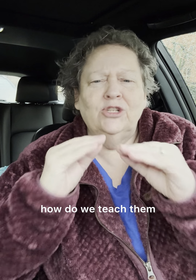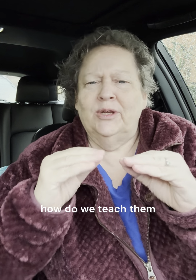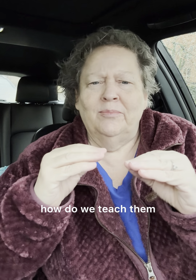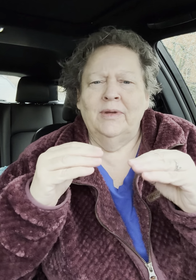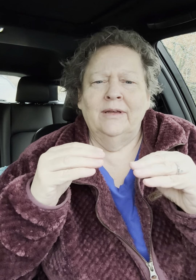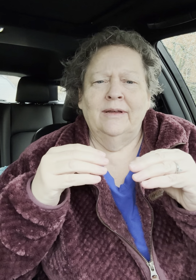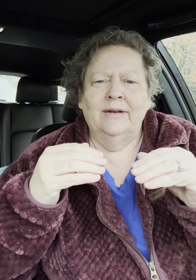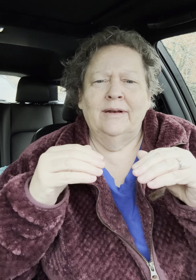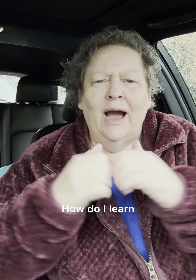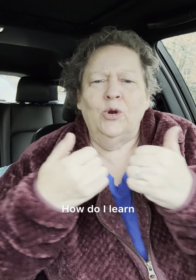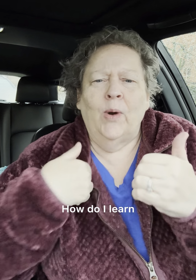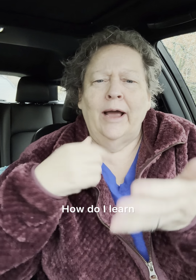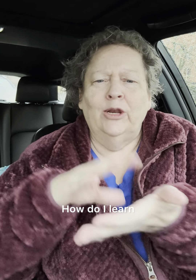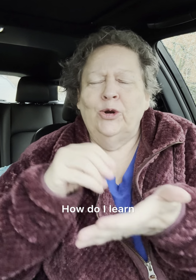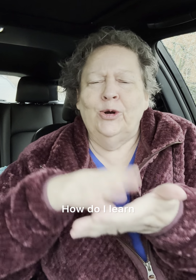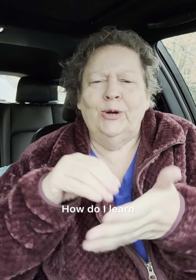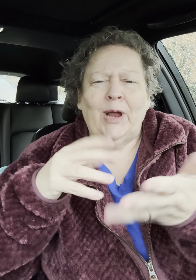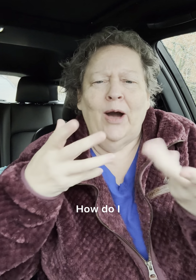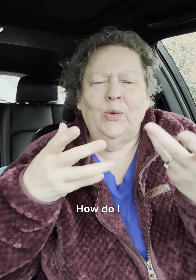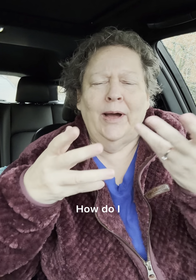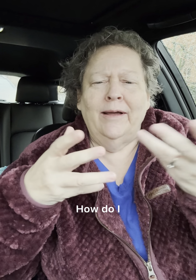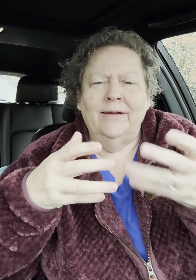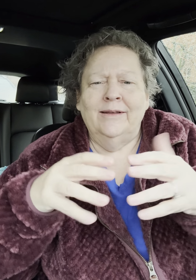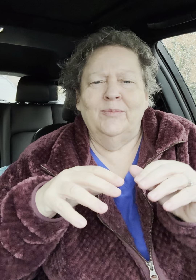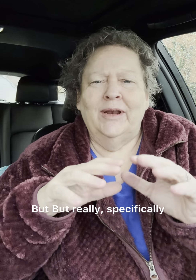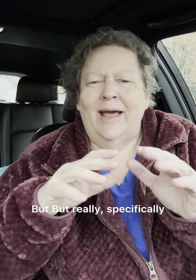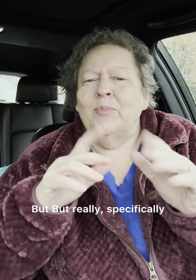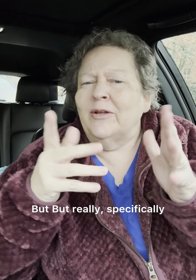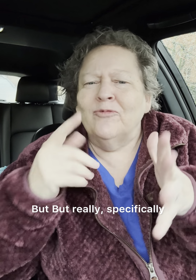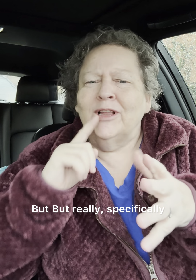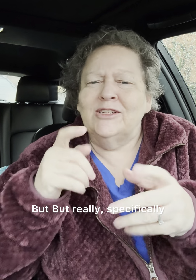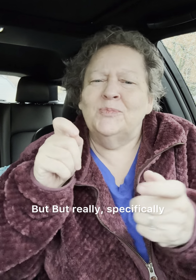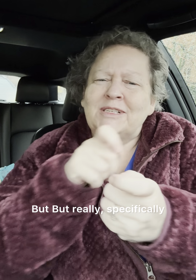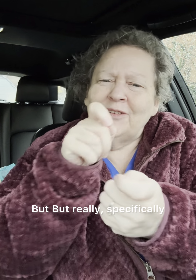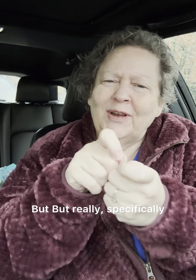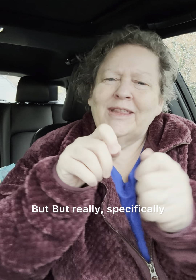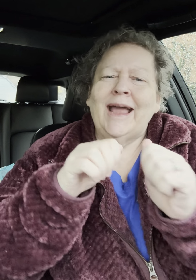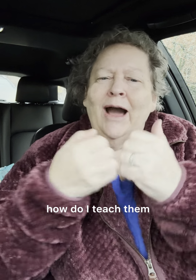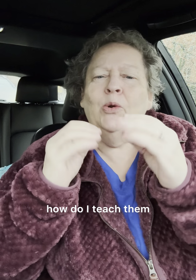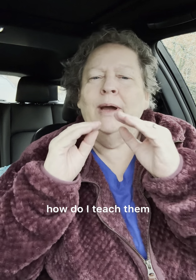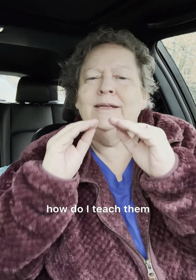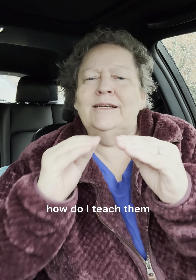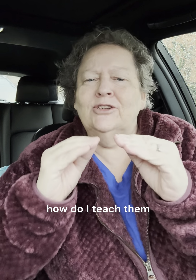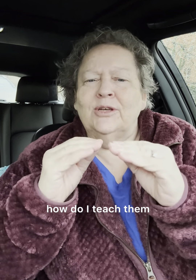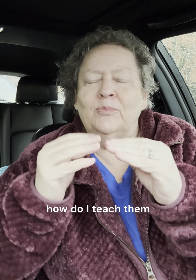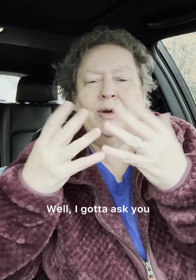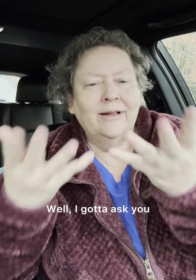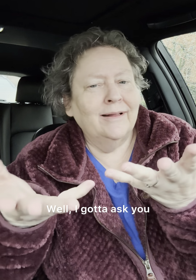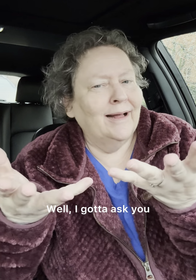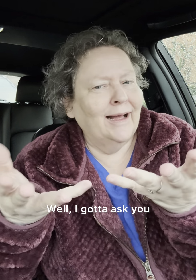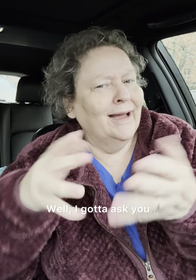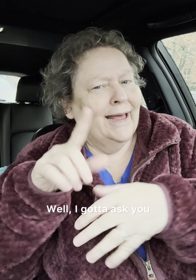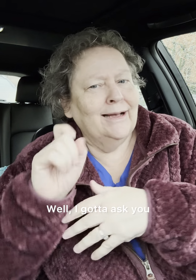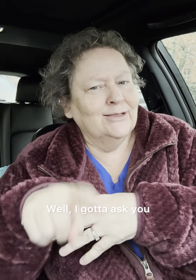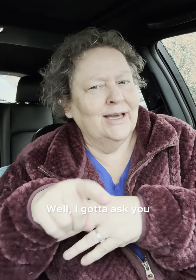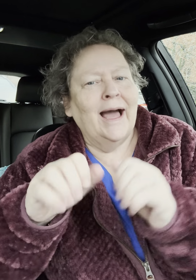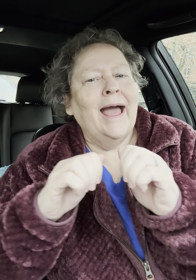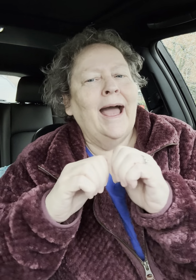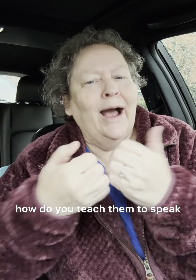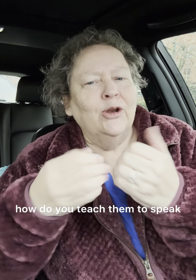them? How do I learn? How do I, but really specifically, how do I teach them? Well, I gotta ask you, how do you